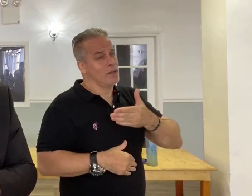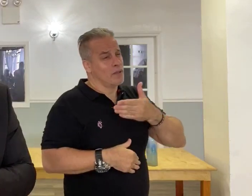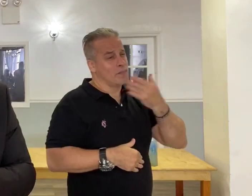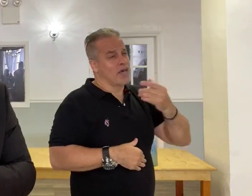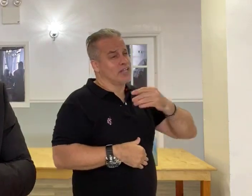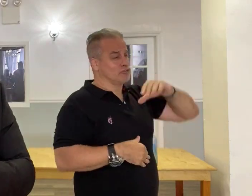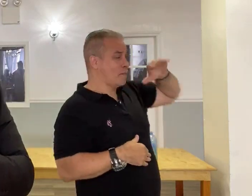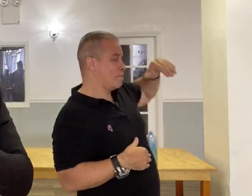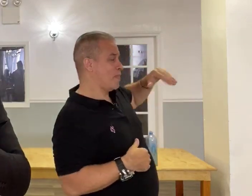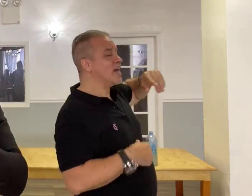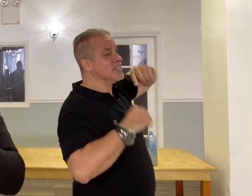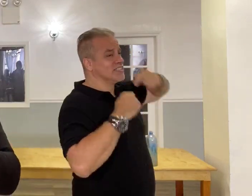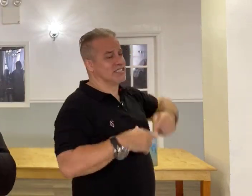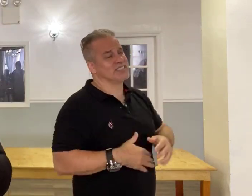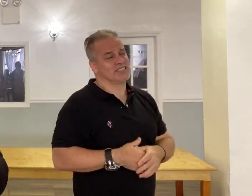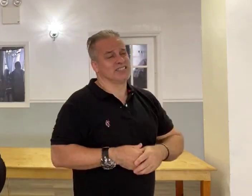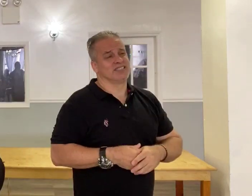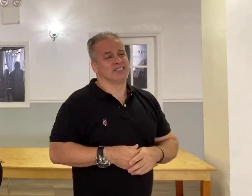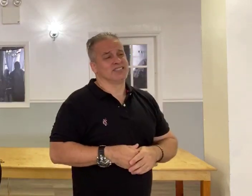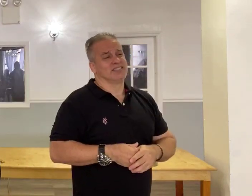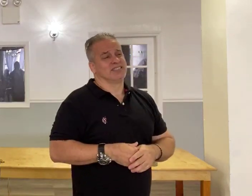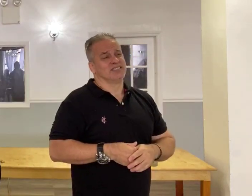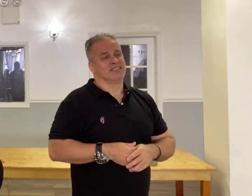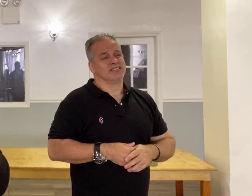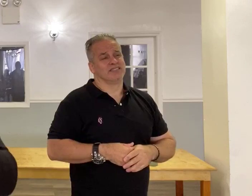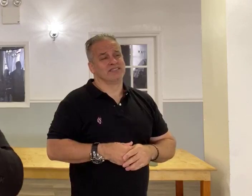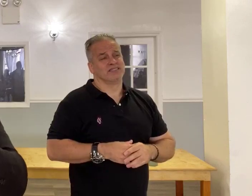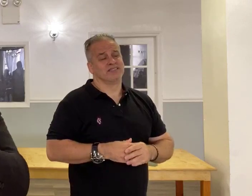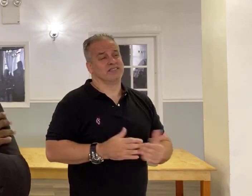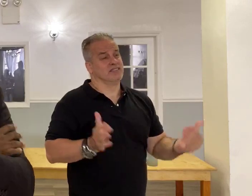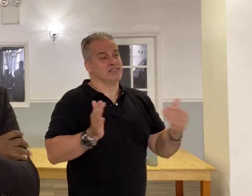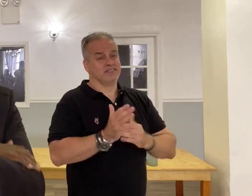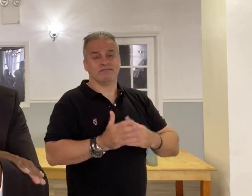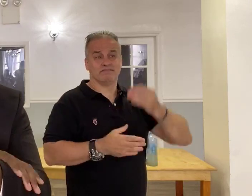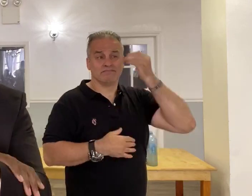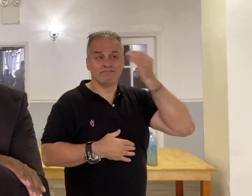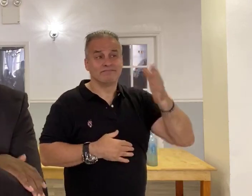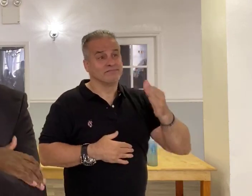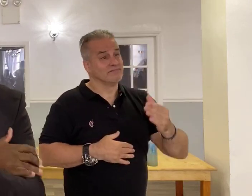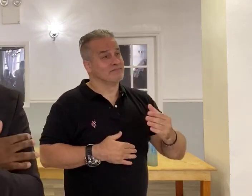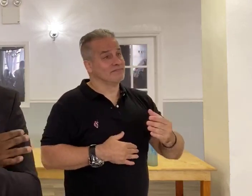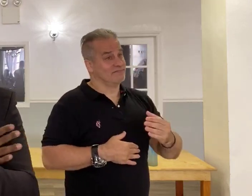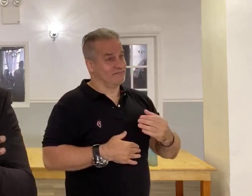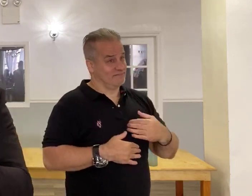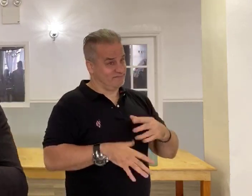Again, over the years, I've grown quite fond of my right arm.